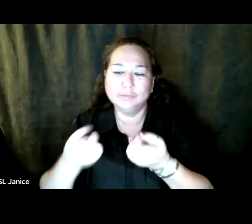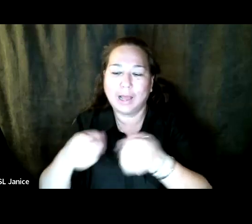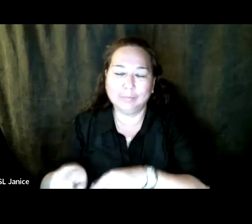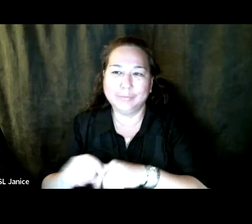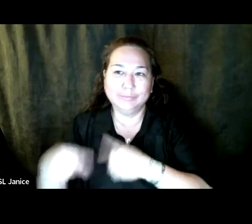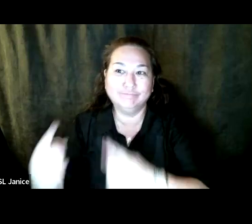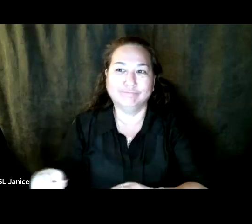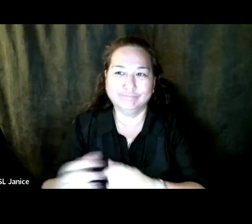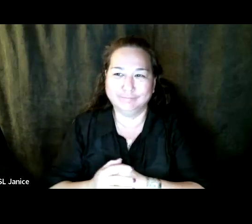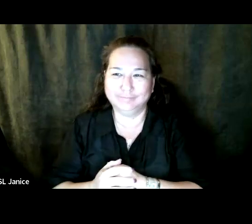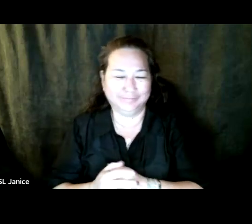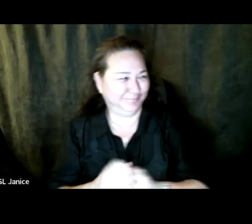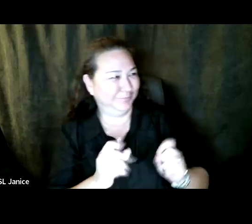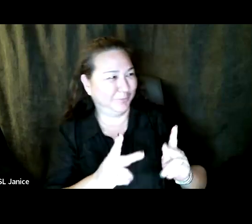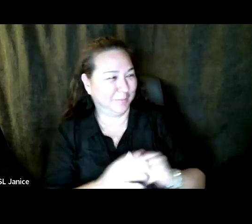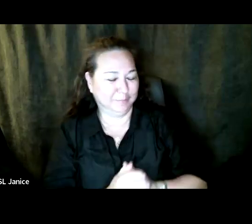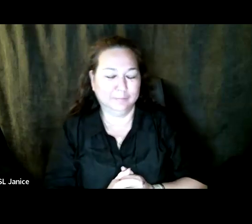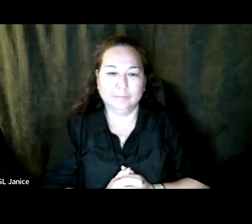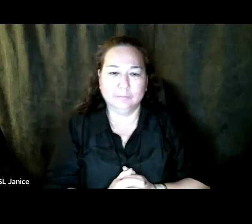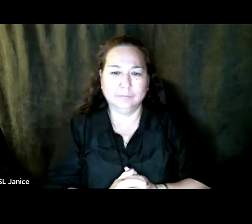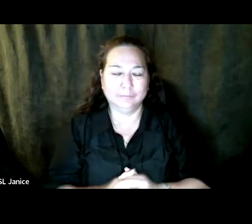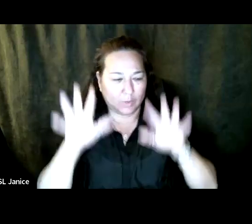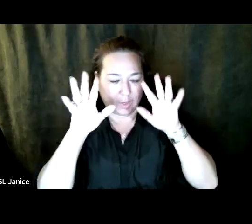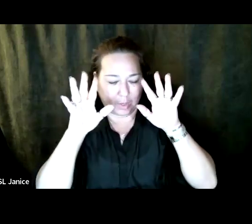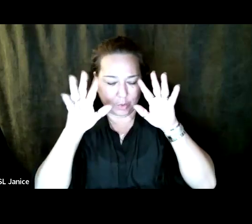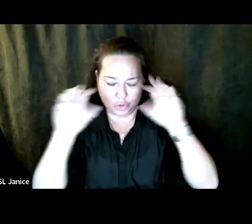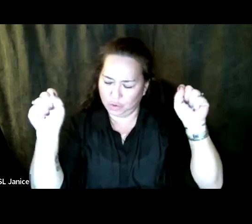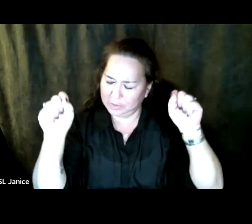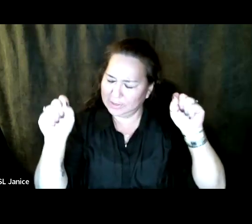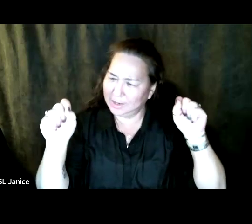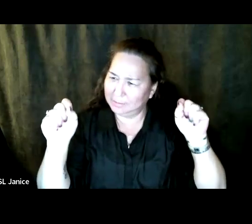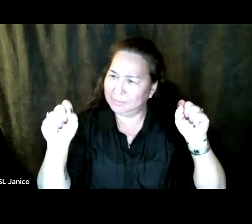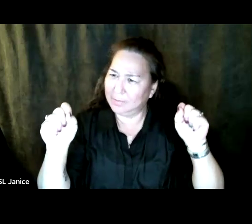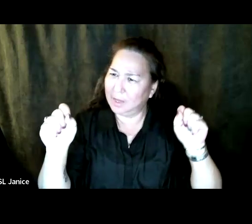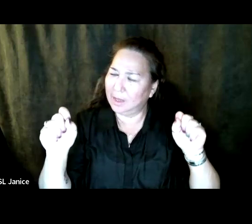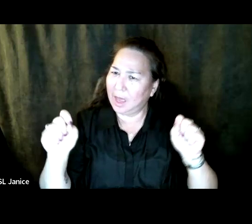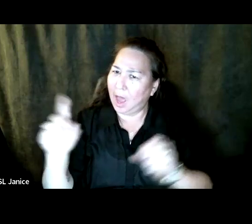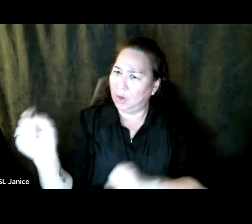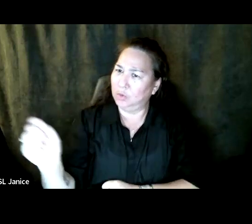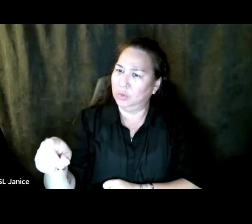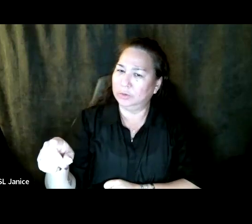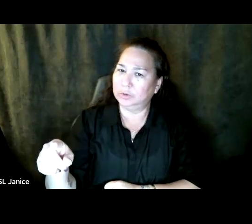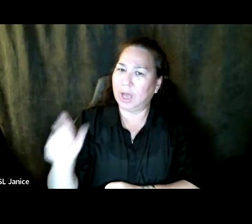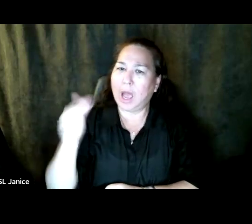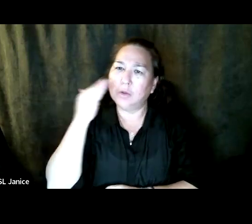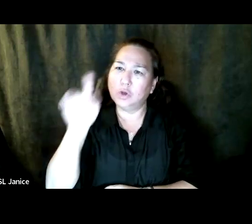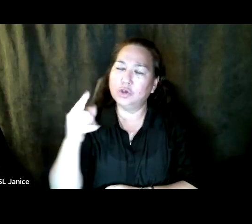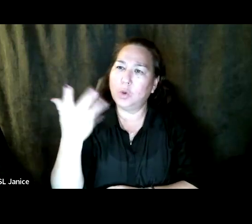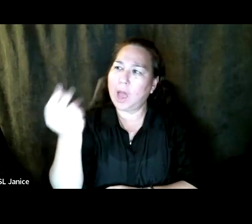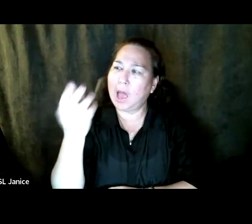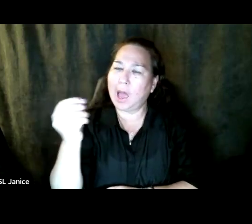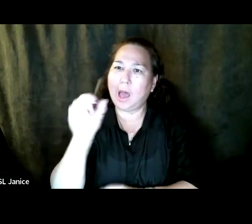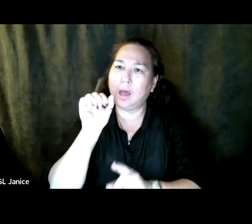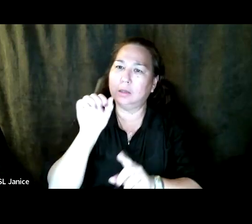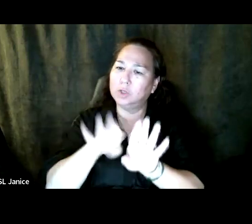Superintendent, a question, I know you all went out to do the door knocking for Yeah. chronic absenteeism. Is that only students at the high